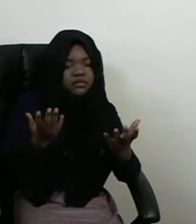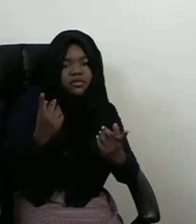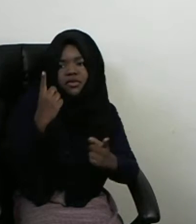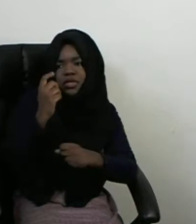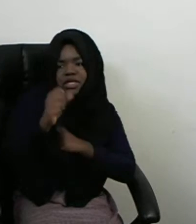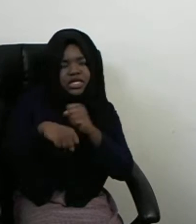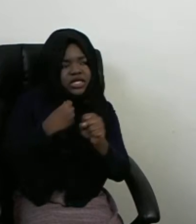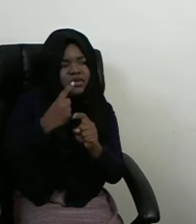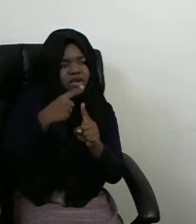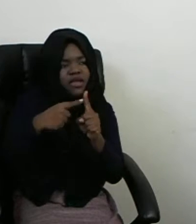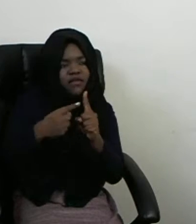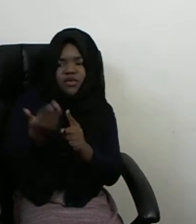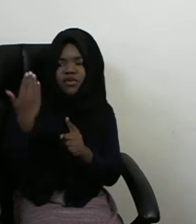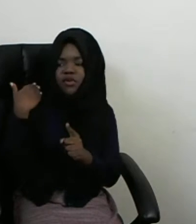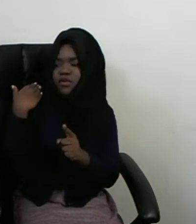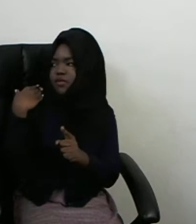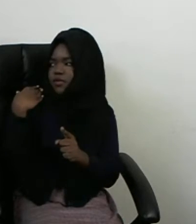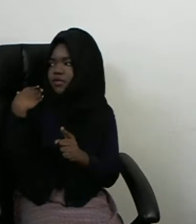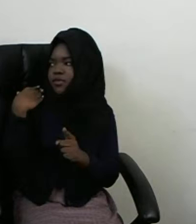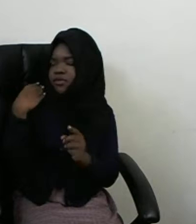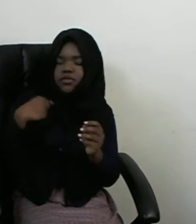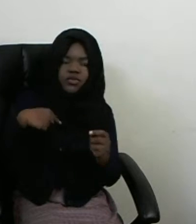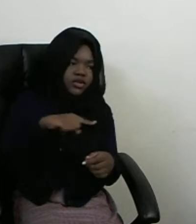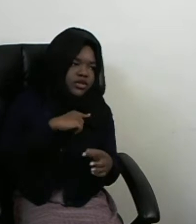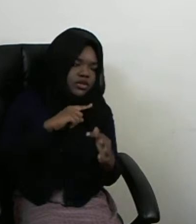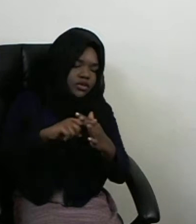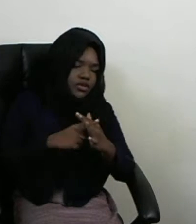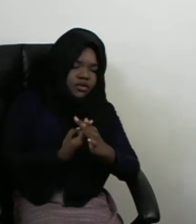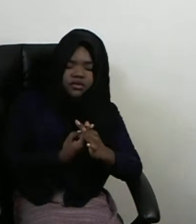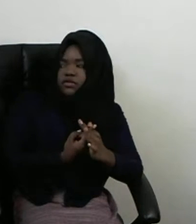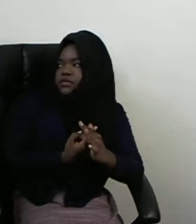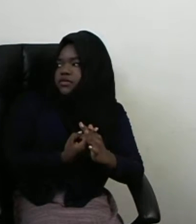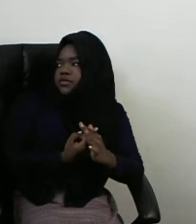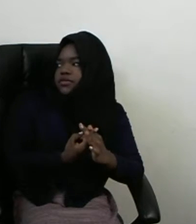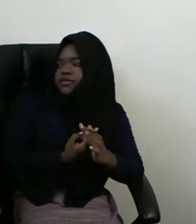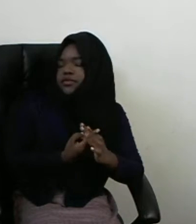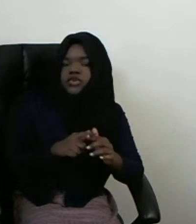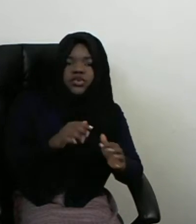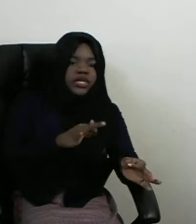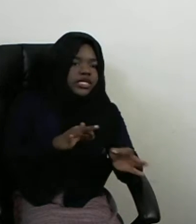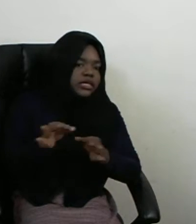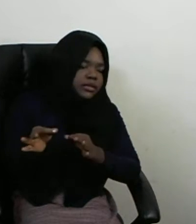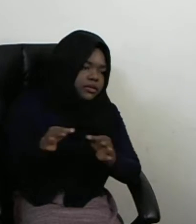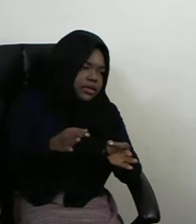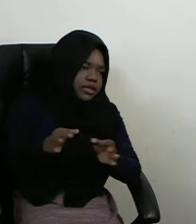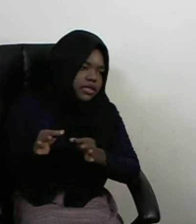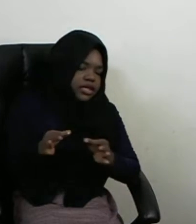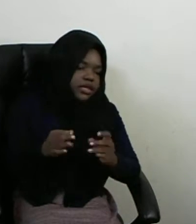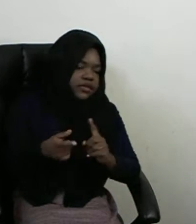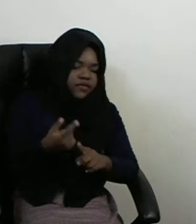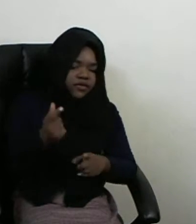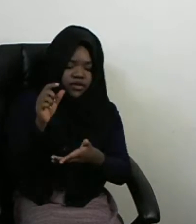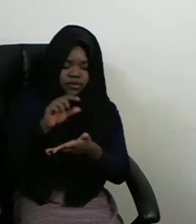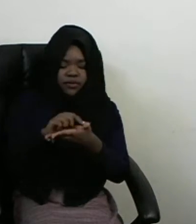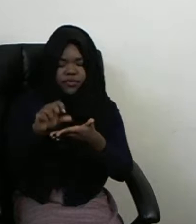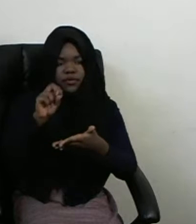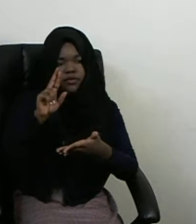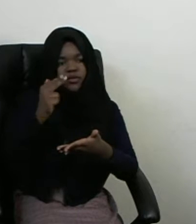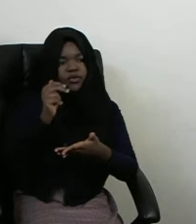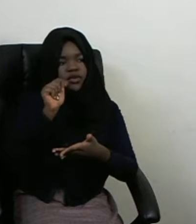year and a half or more, to explain from Surah